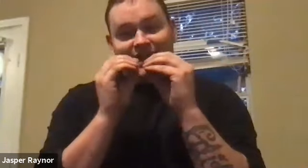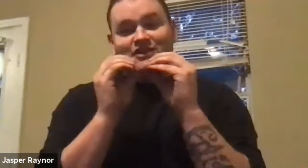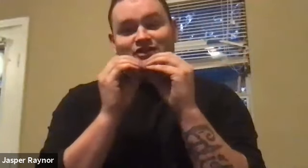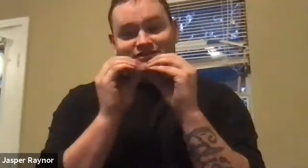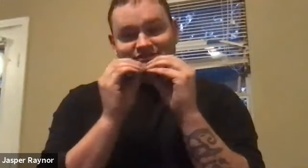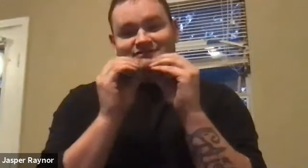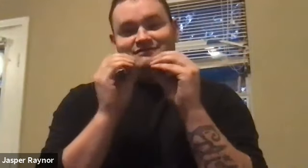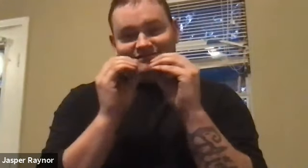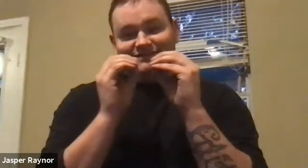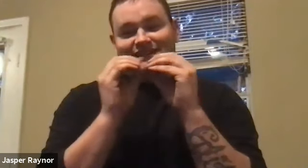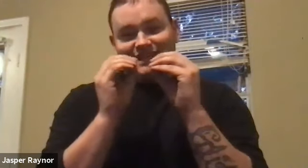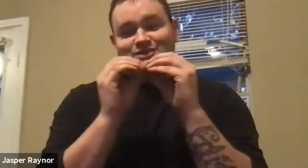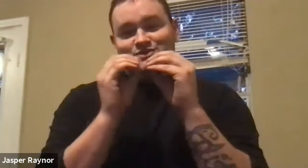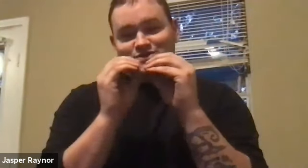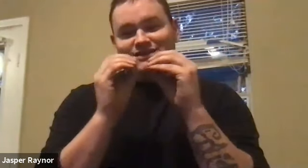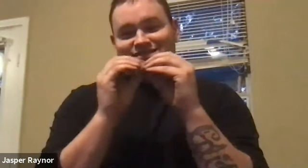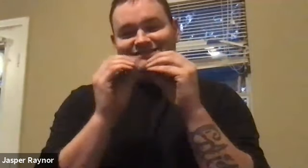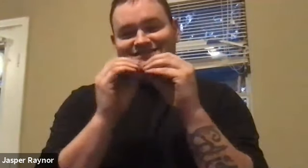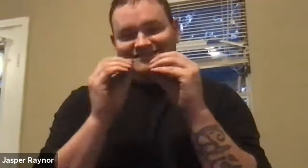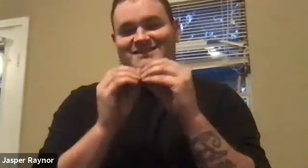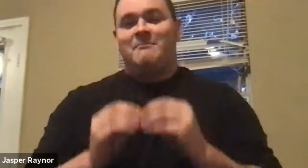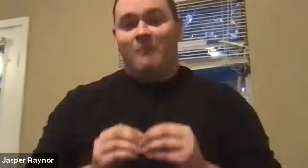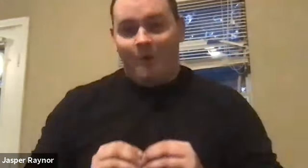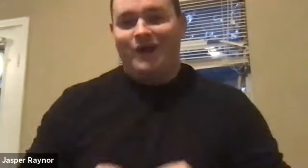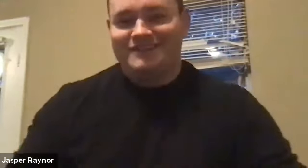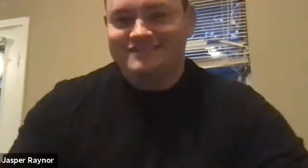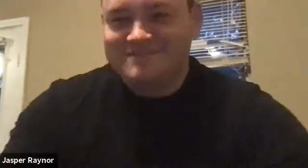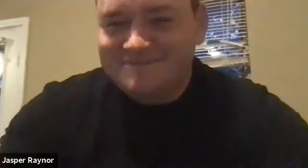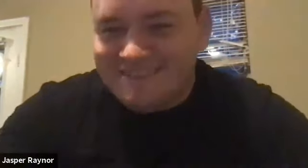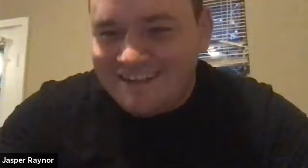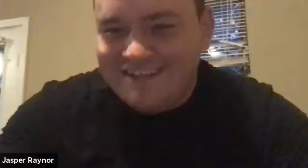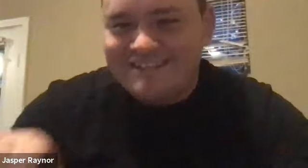together. That's how you do it. More.